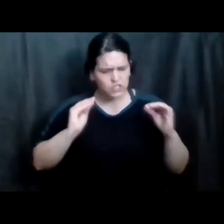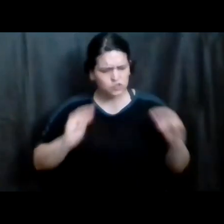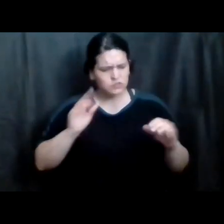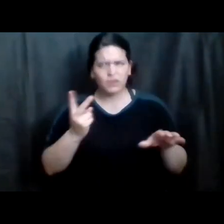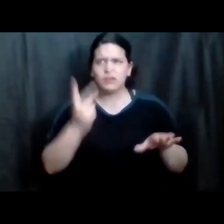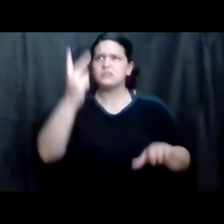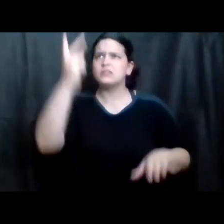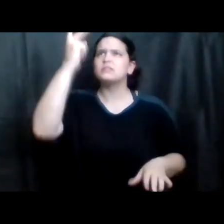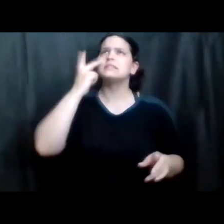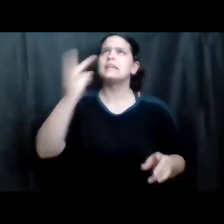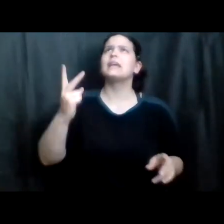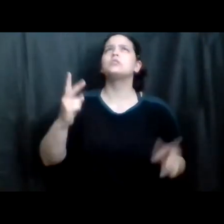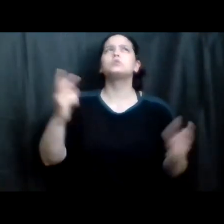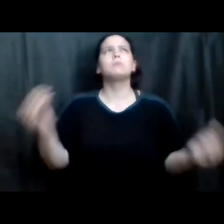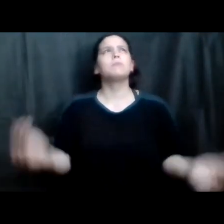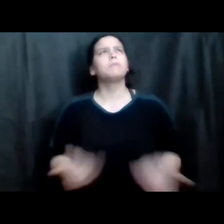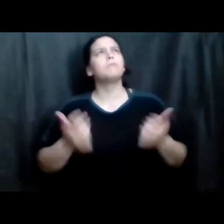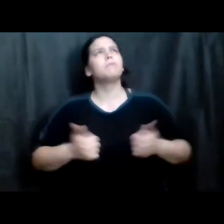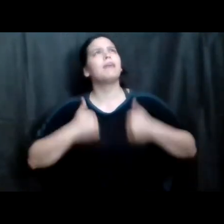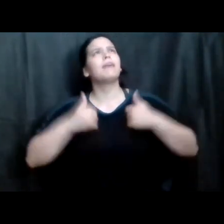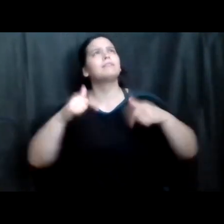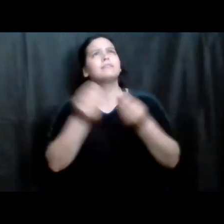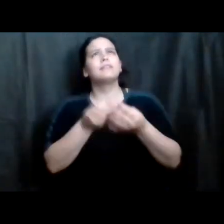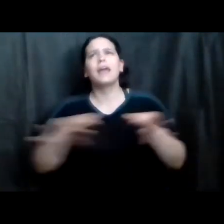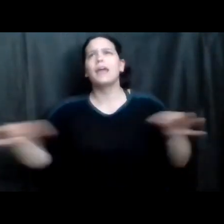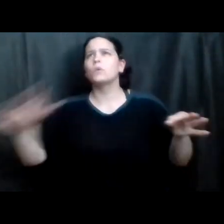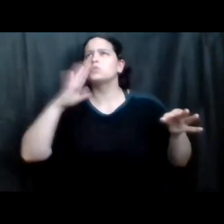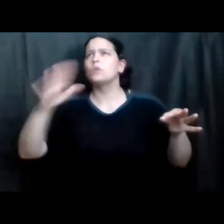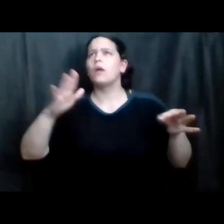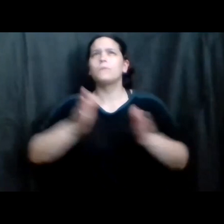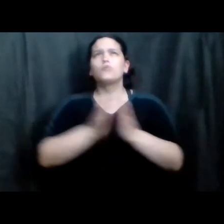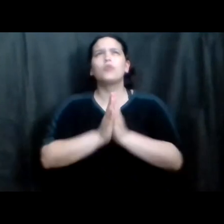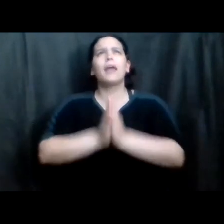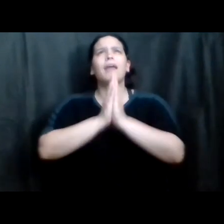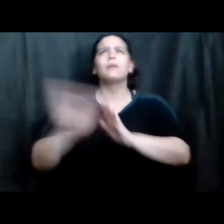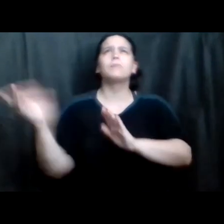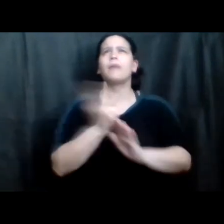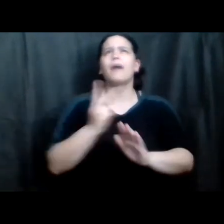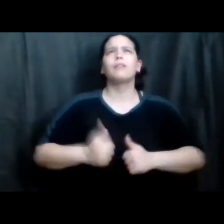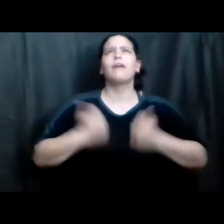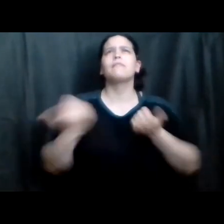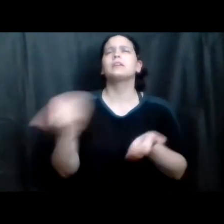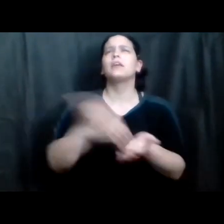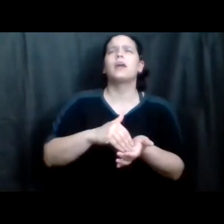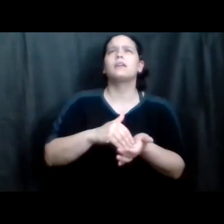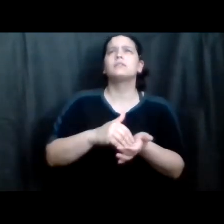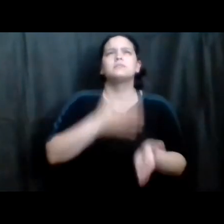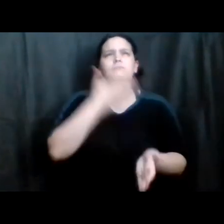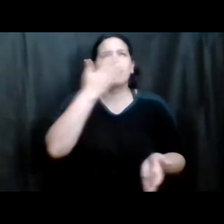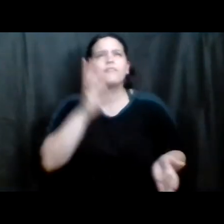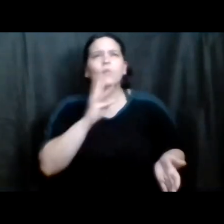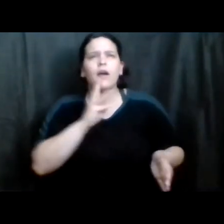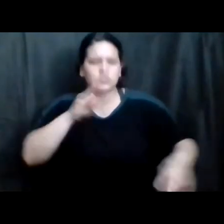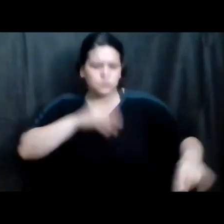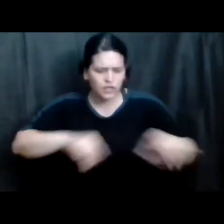language that collectively we will pray into resurrection. Smells of water sprinkled on dirt floors, prayers of virtue